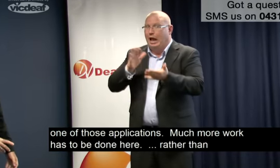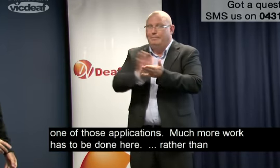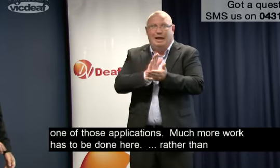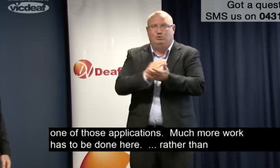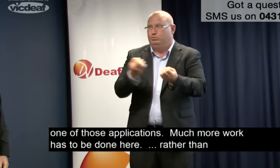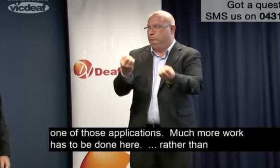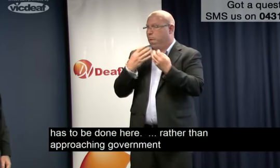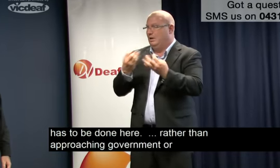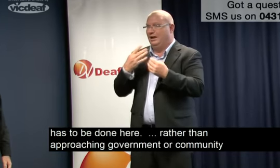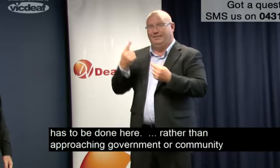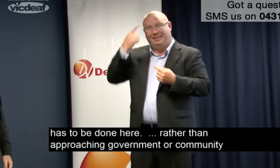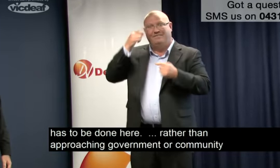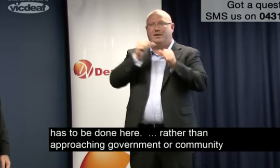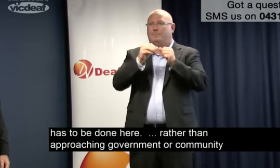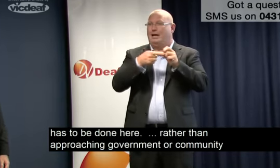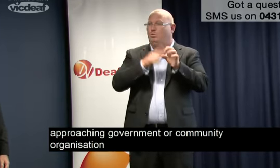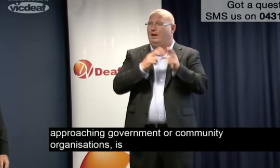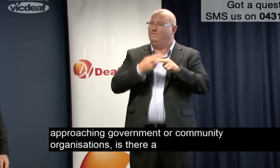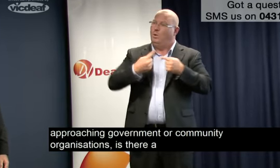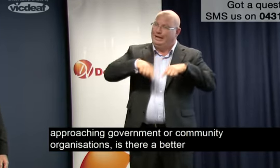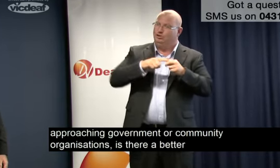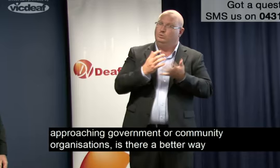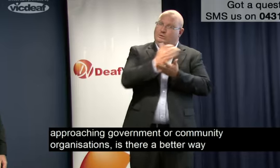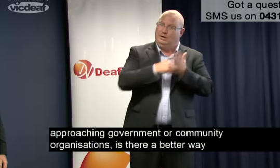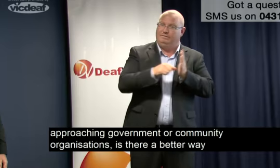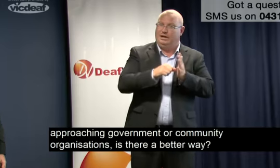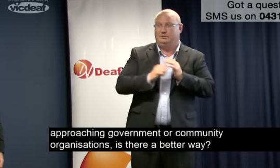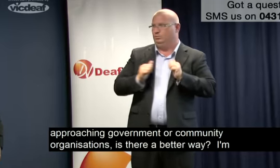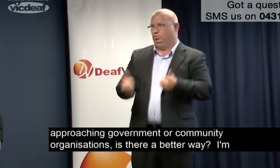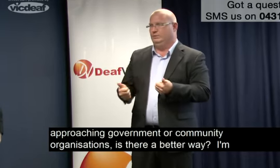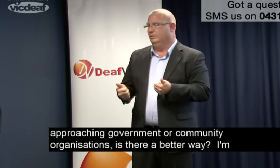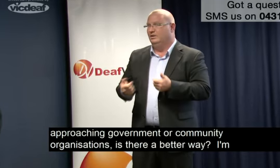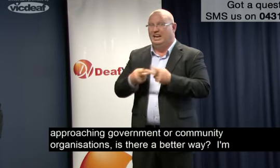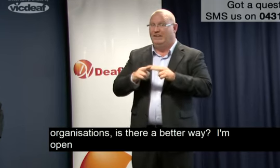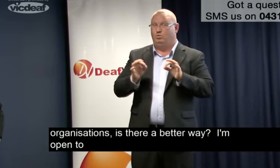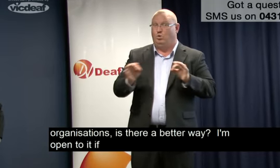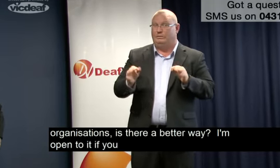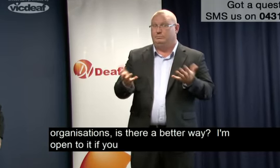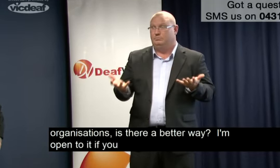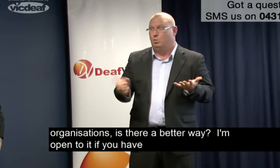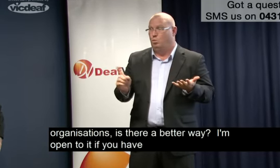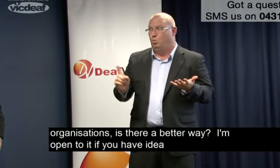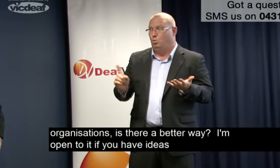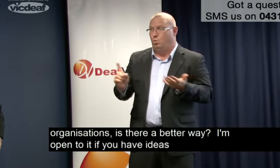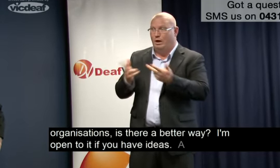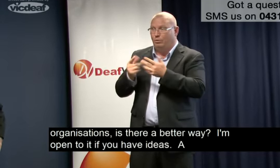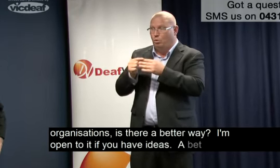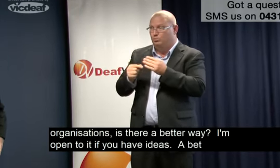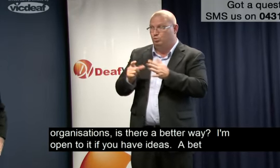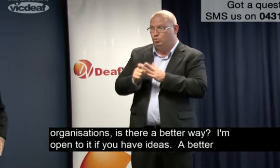know a better way? I'm open to it if you've got ideas. A better way for us to be able to raise funds would be fantastic. But if not, where to